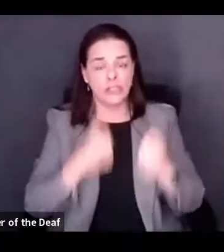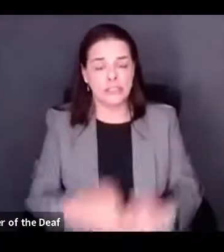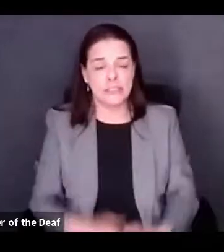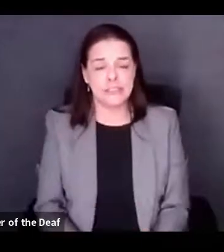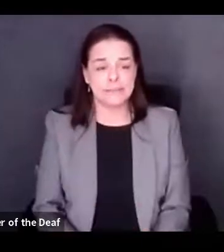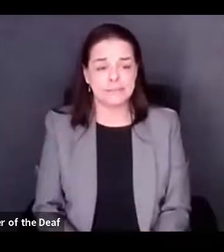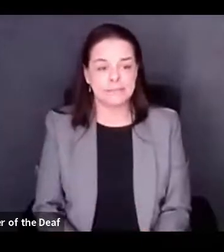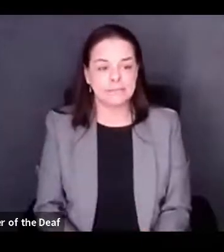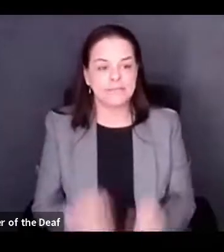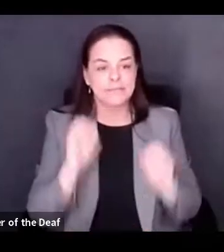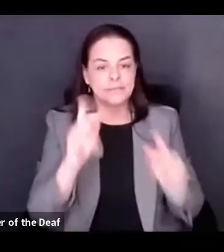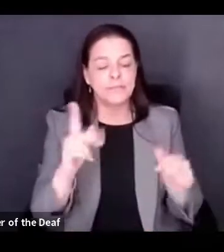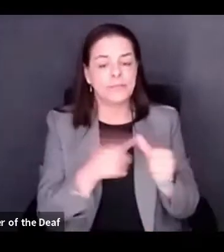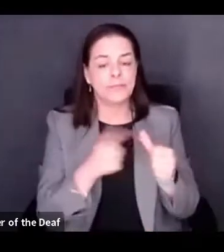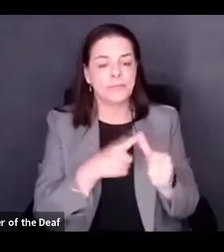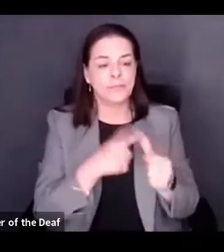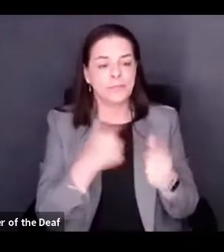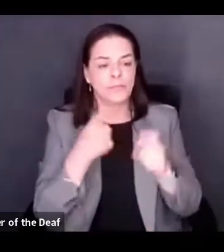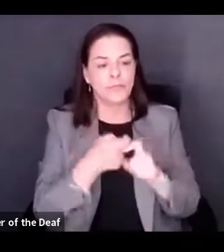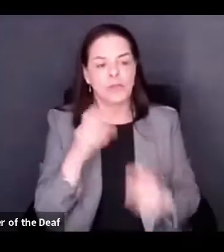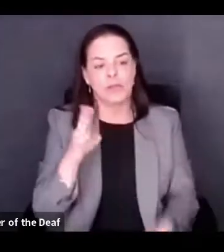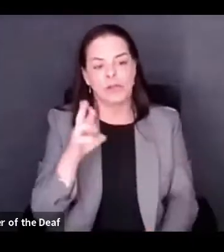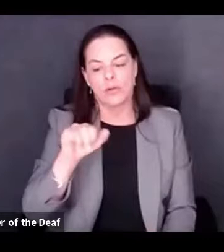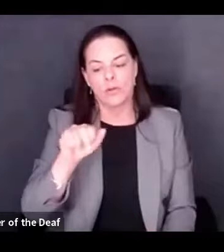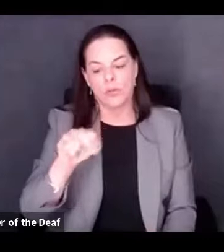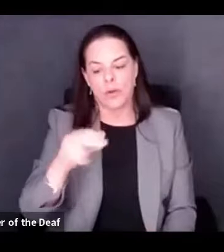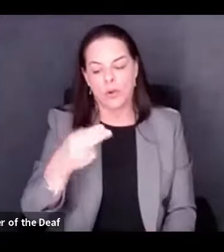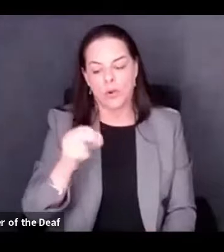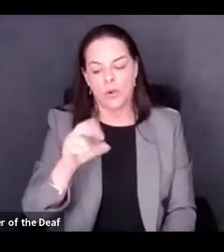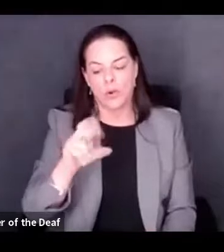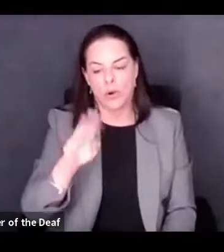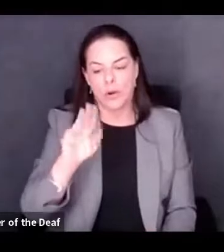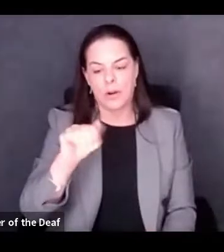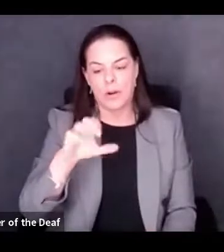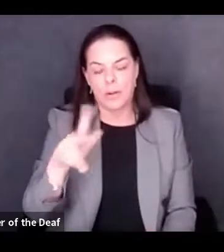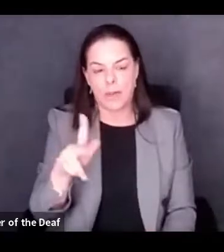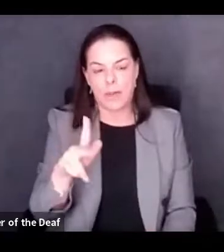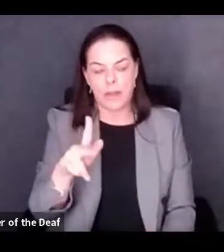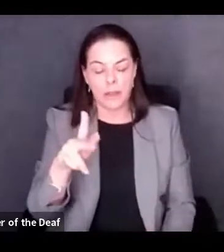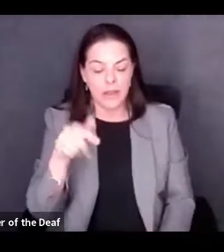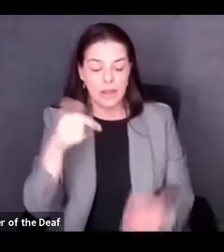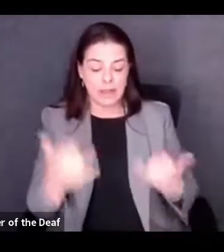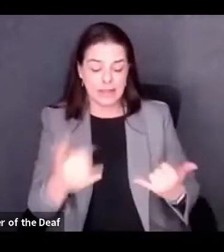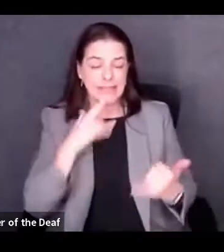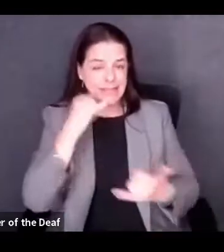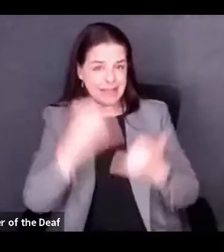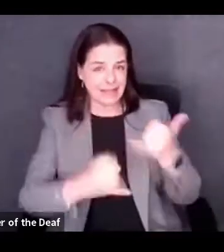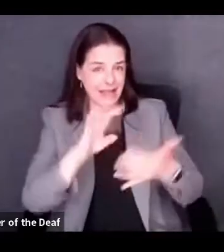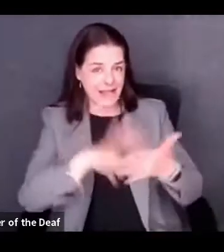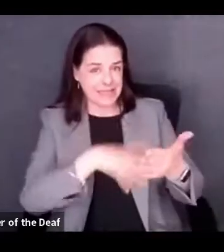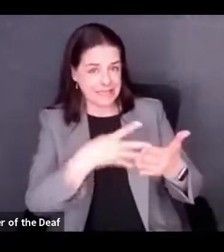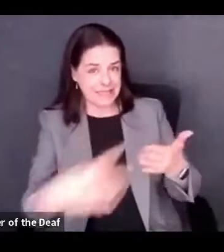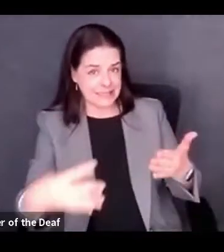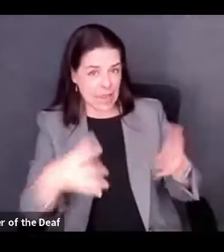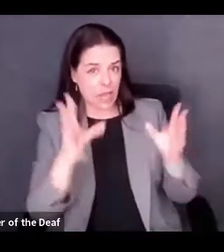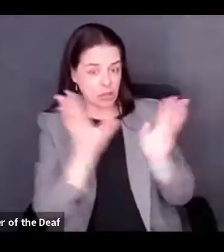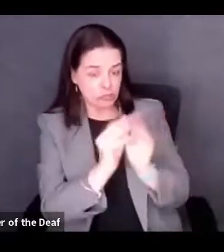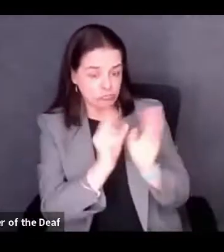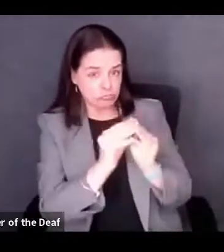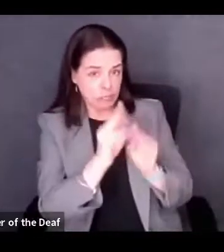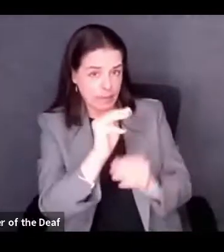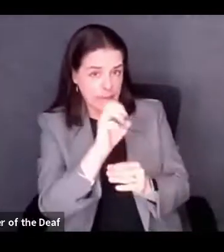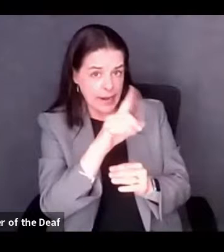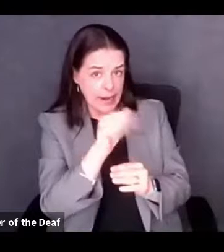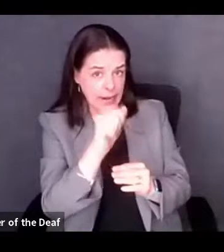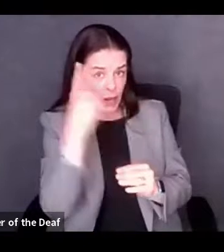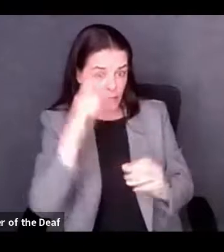All right, our first question is from Brian Hornback. With this being the last scheduled media briefing of the pandemic,